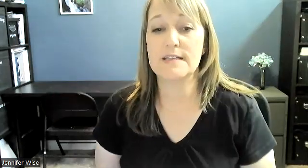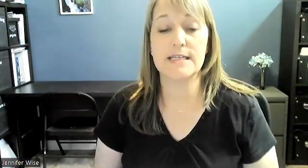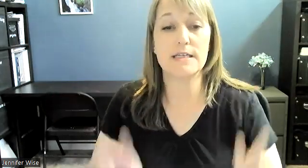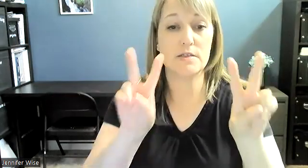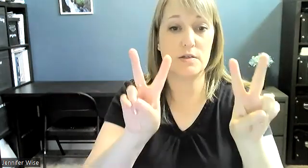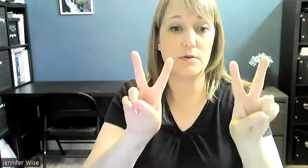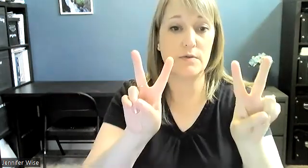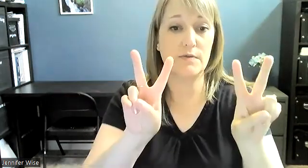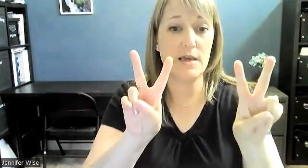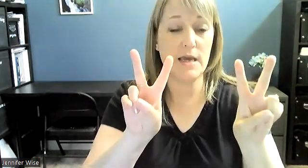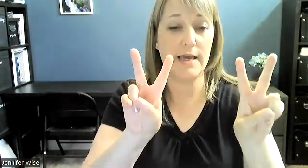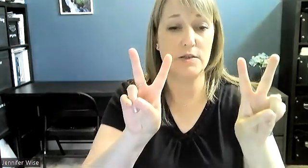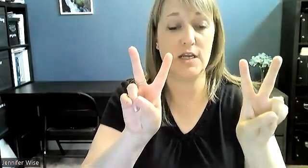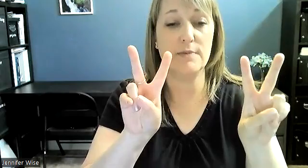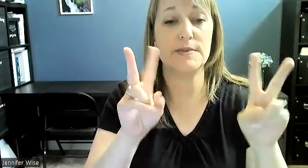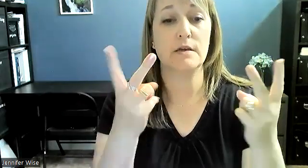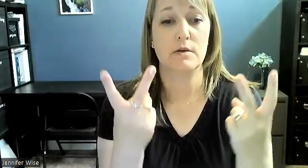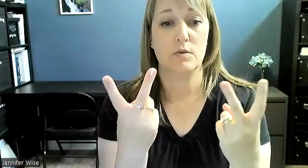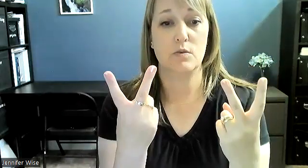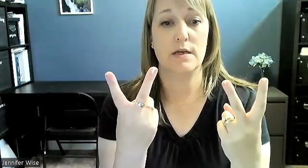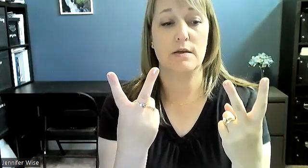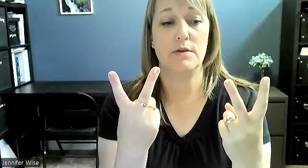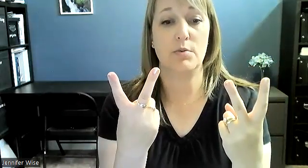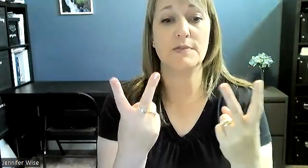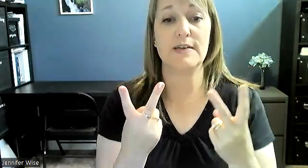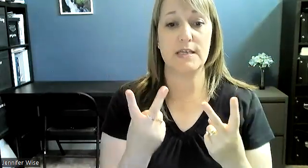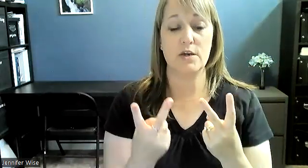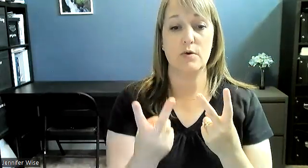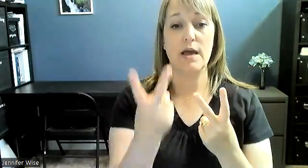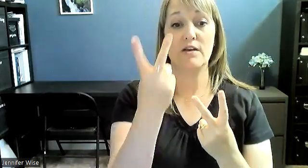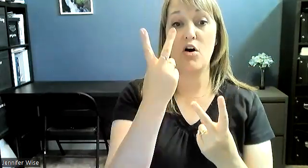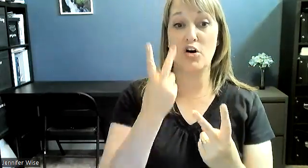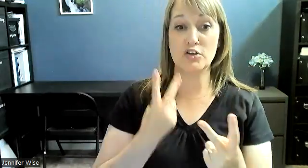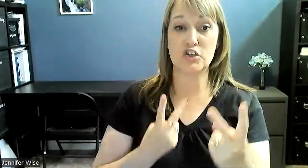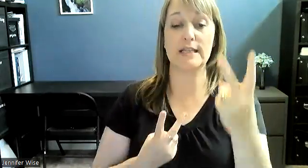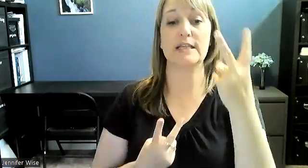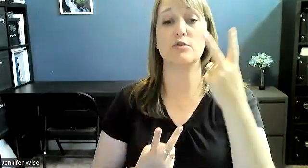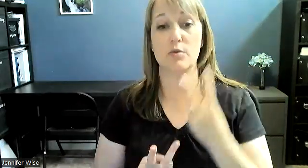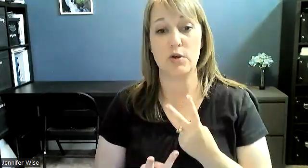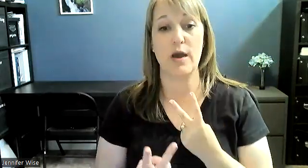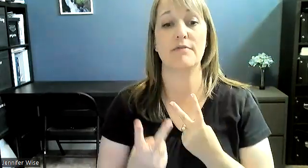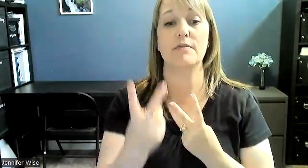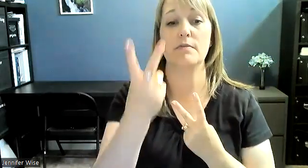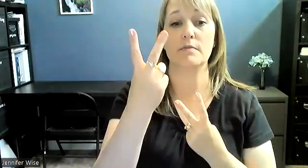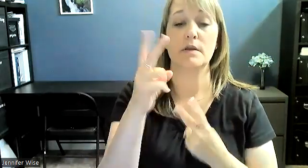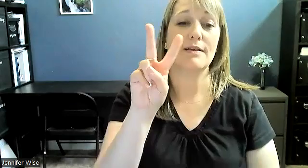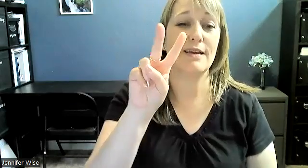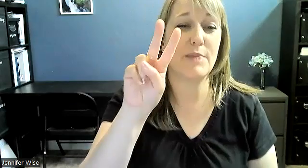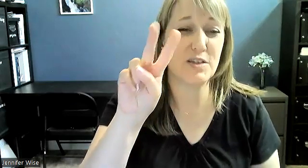visit is 2 V hand shapes with your palms facing you, and alternately you have, imagine these are